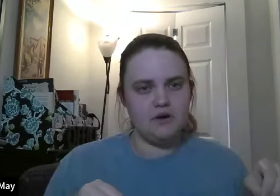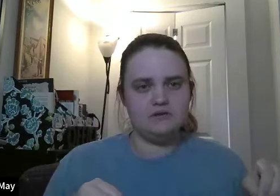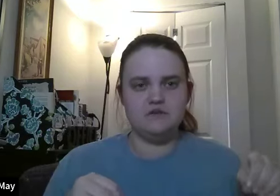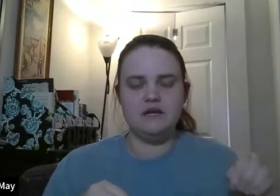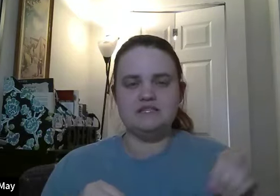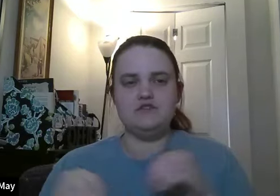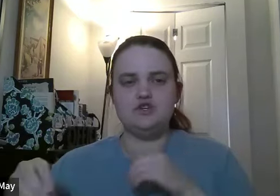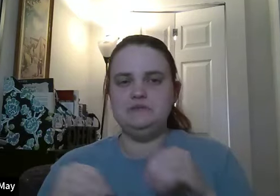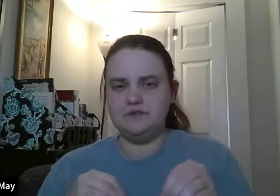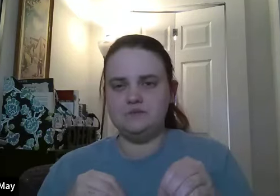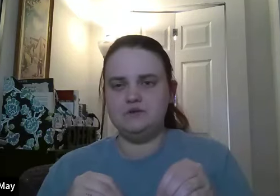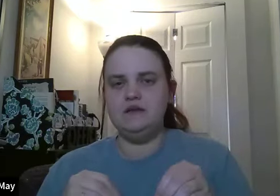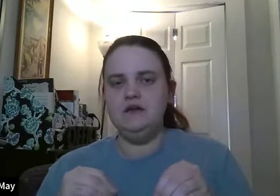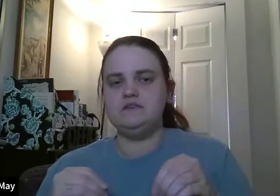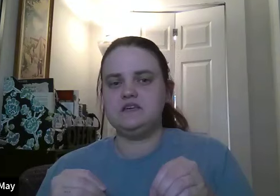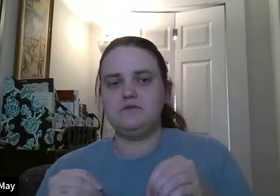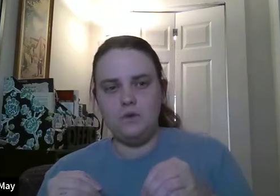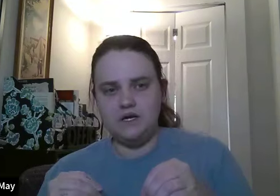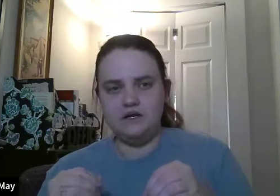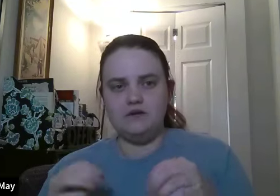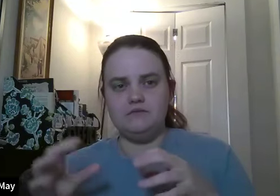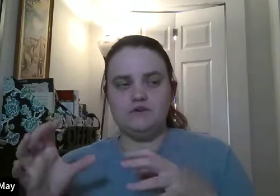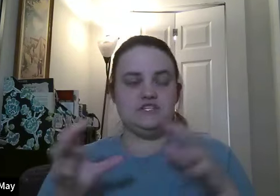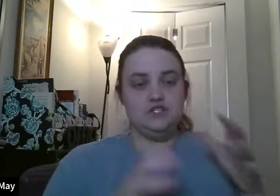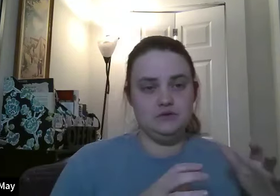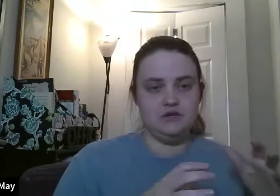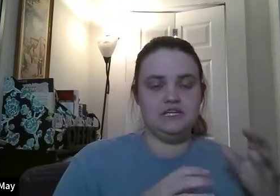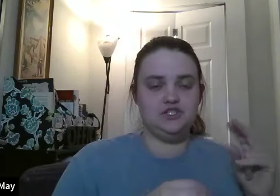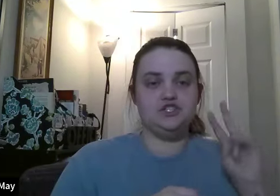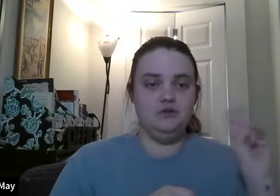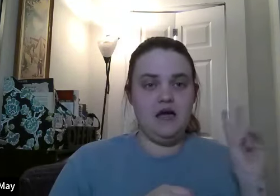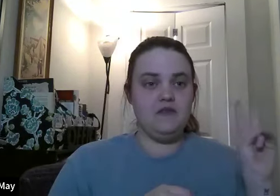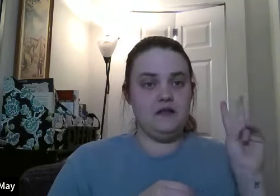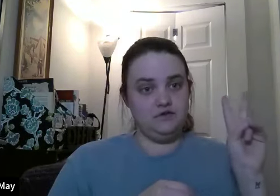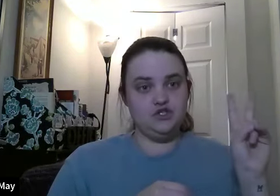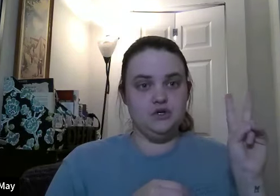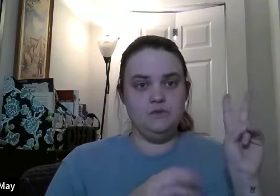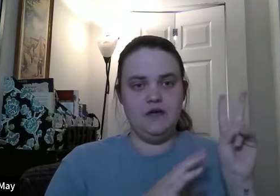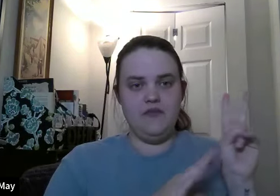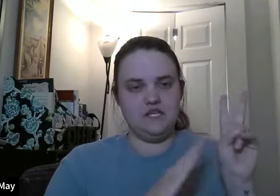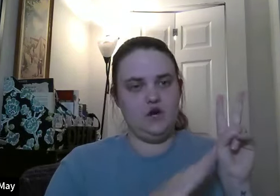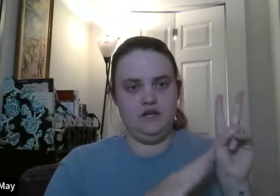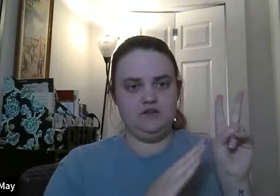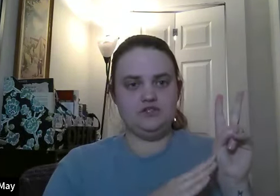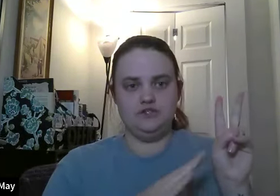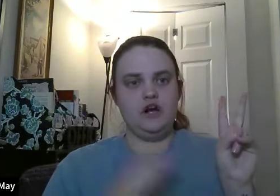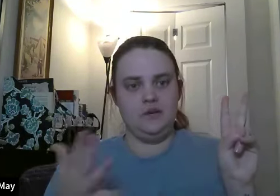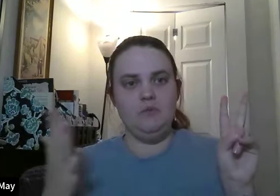number. So in ASL, there's no difference between the sign for 1 year versus 2 years. It's just you'd add that like for 2, and that's like already understood. You're talking about more